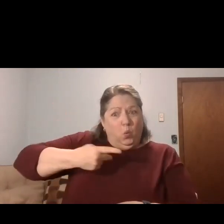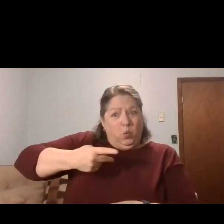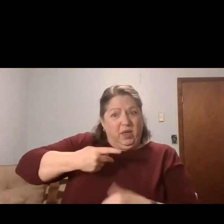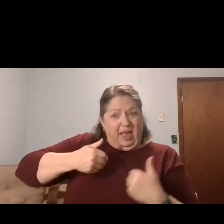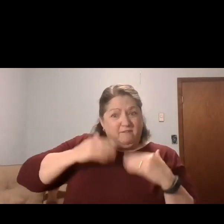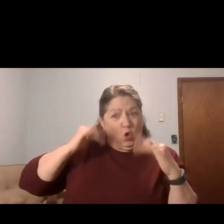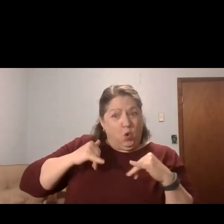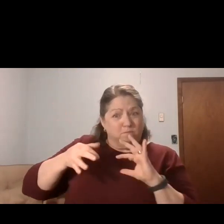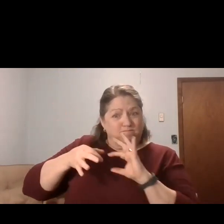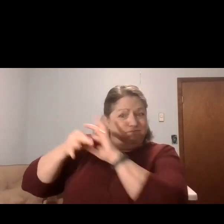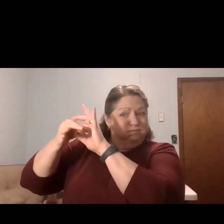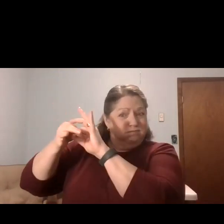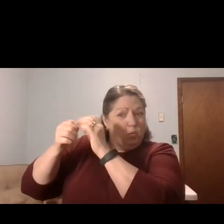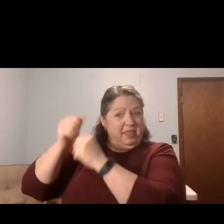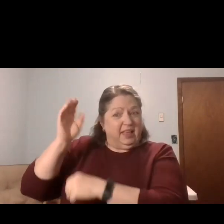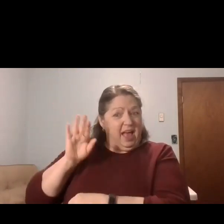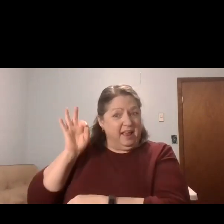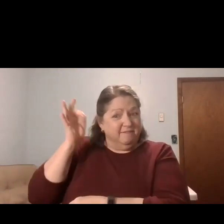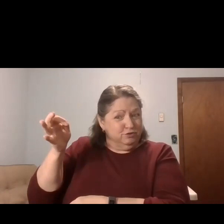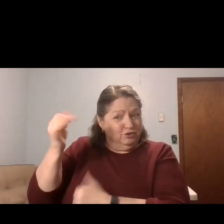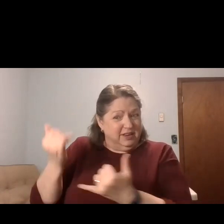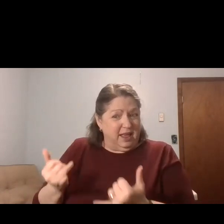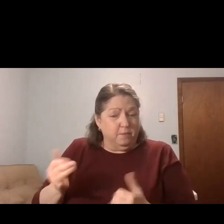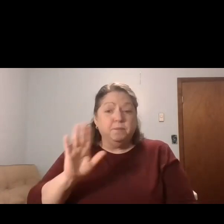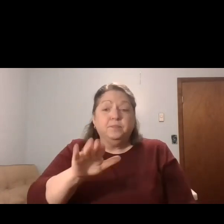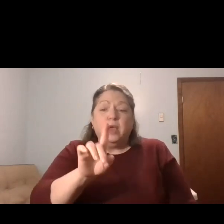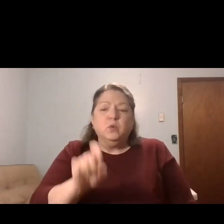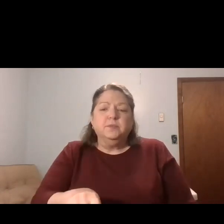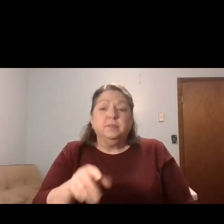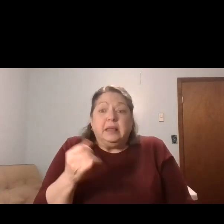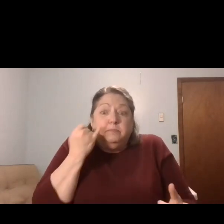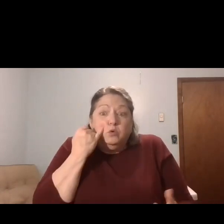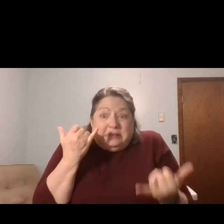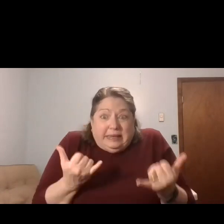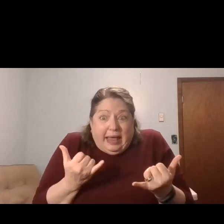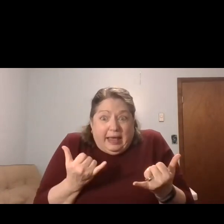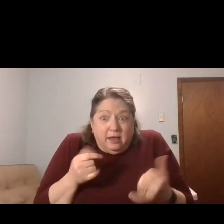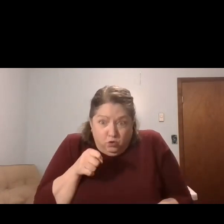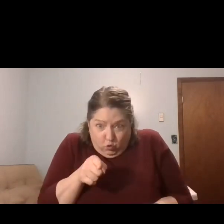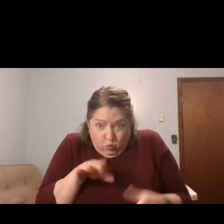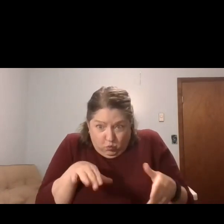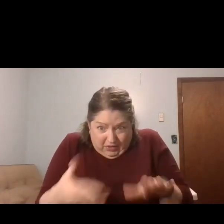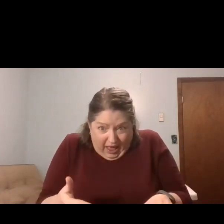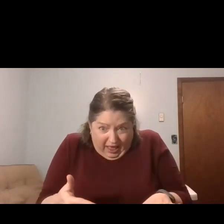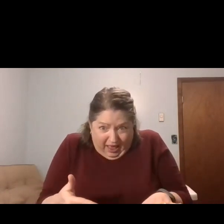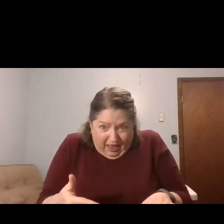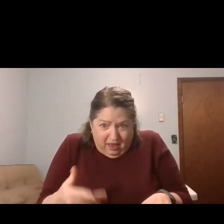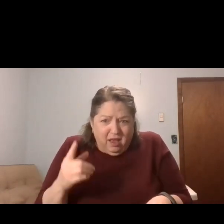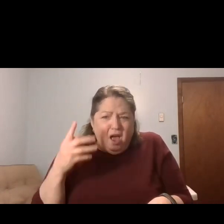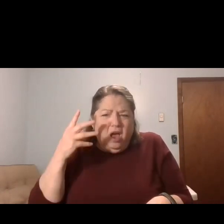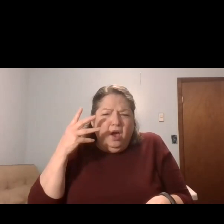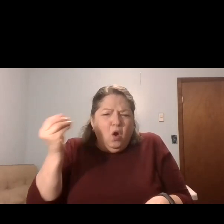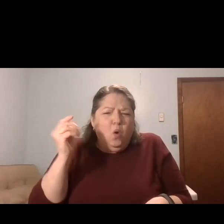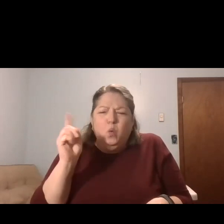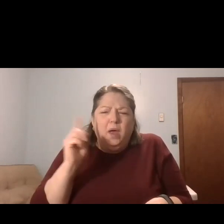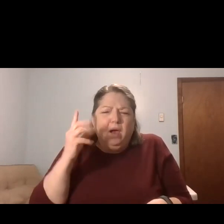God. Let me ask you a question. If you died tonight, where would you go? Should this coronavirus come and overtake